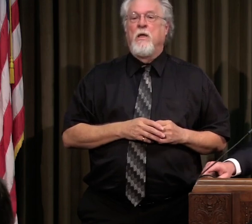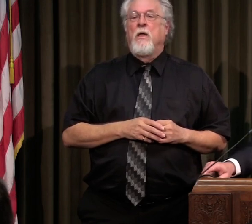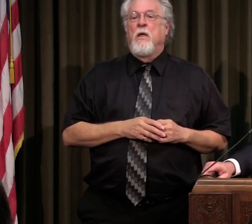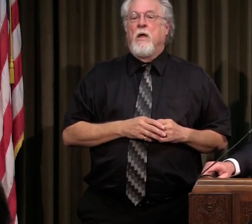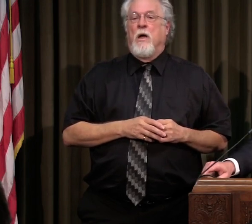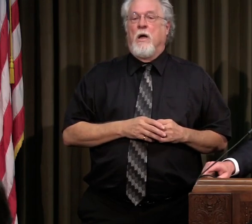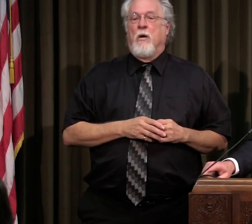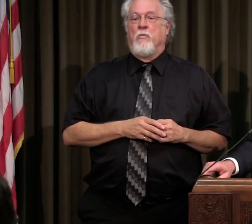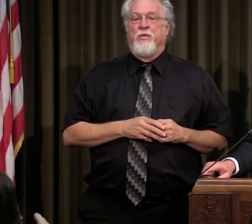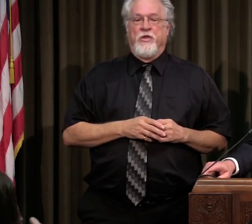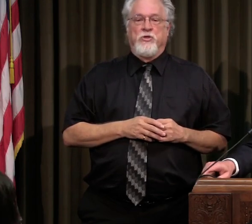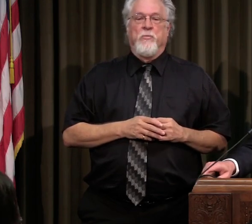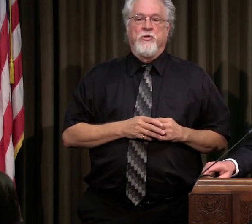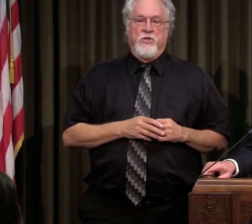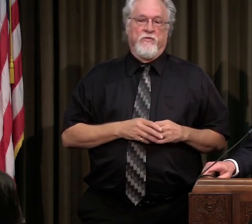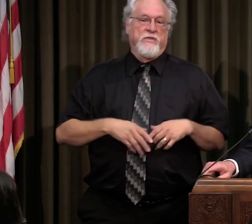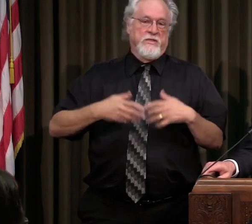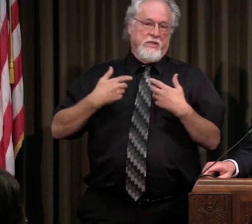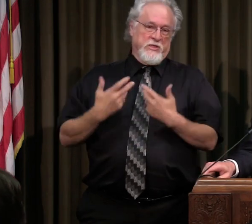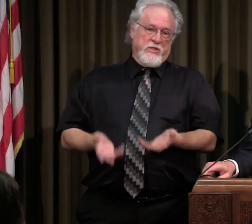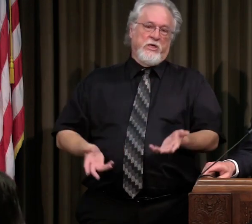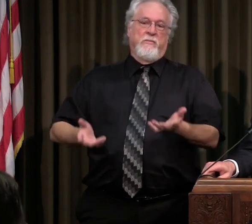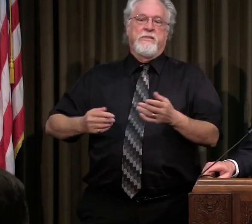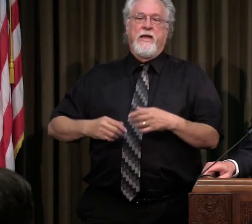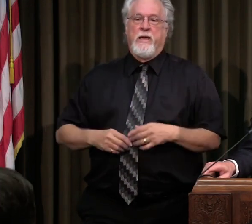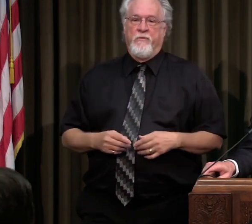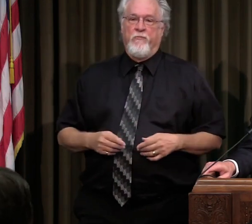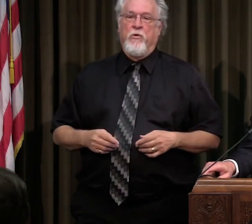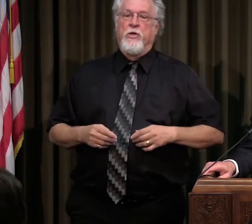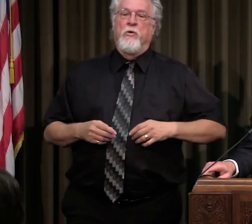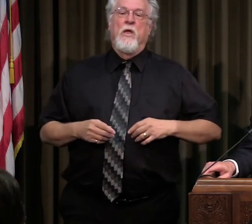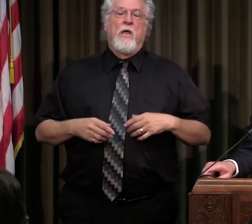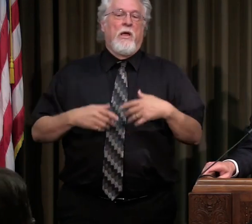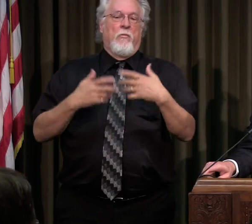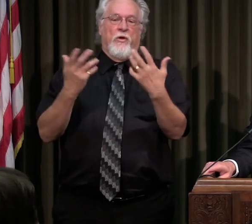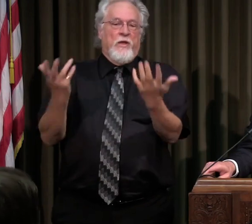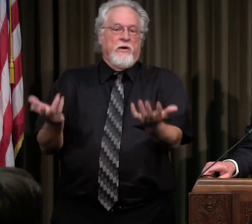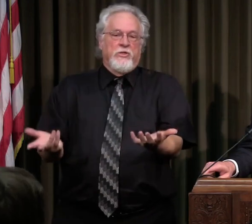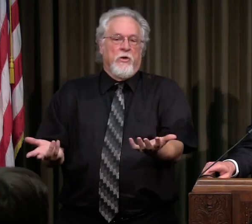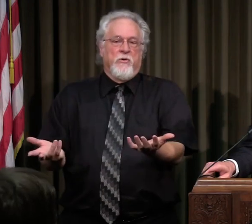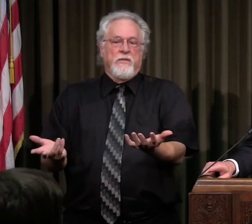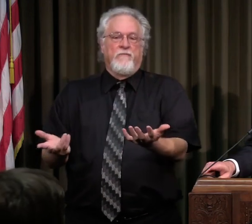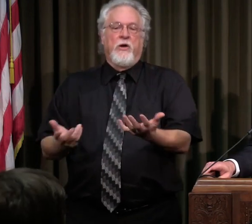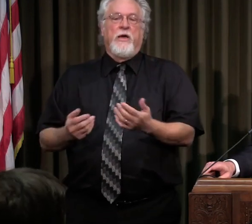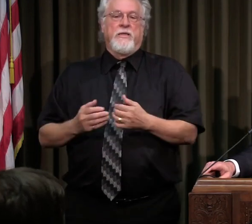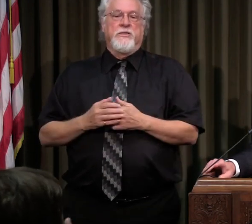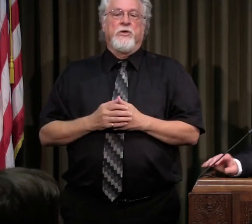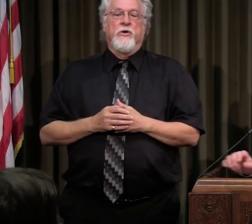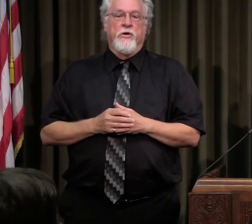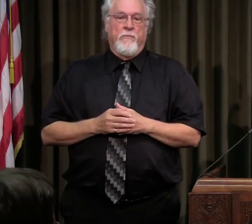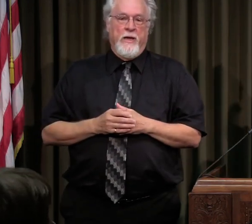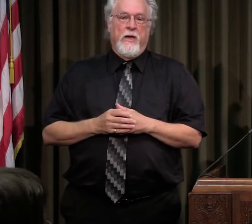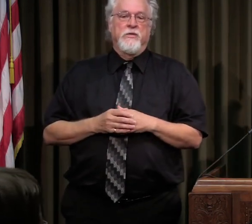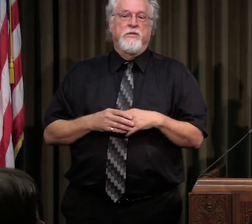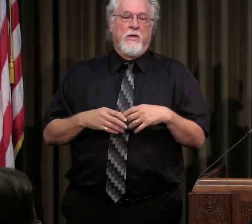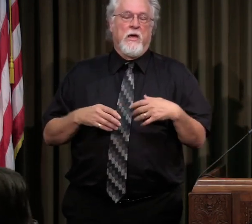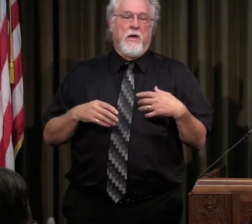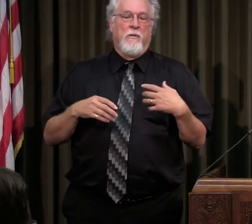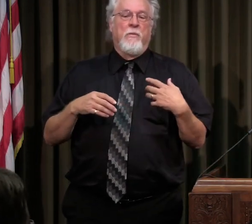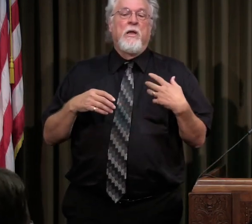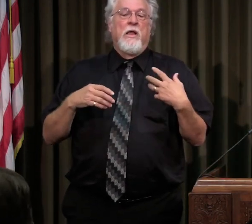funding with interpreter services, such as the gentleman standing before you. Without interpreters, I'm very concerned